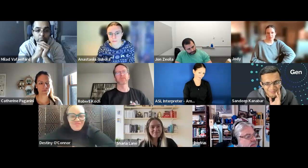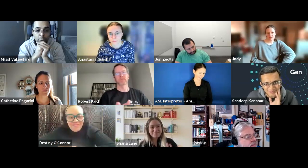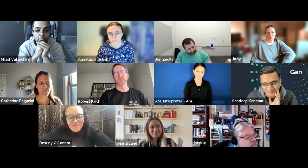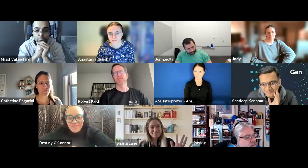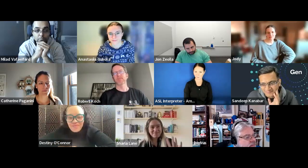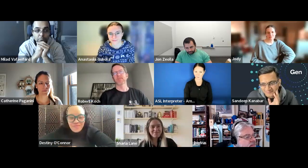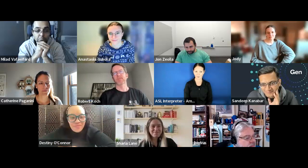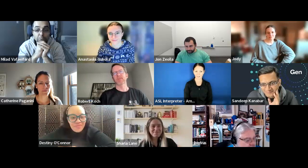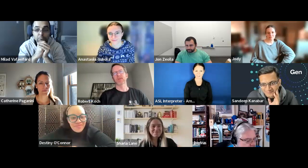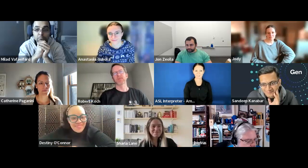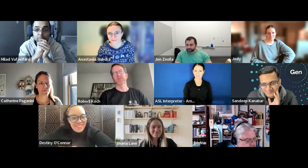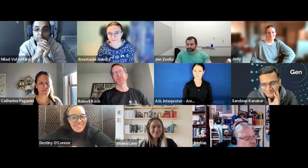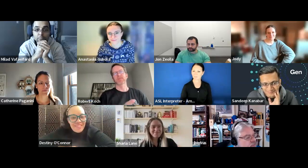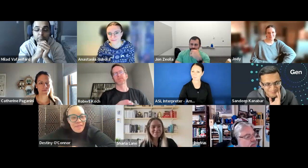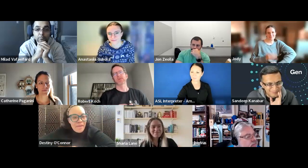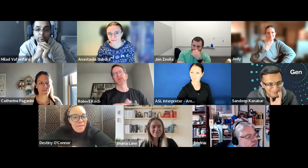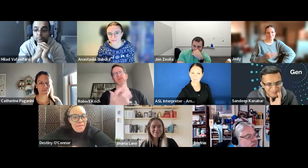And again, it's nice to meet you all.